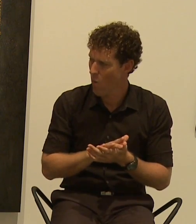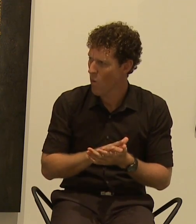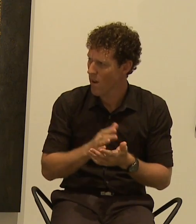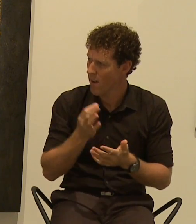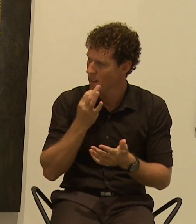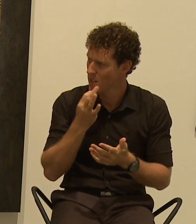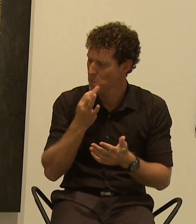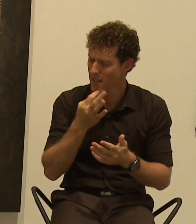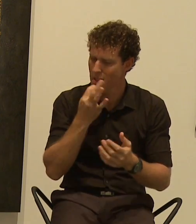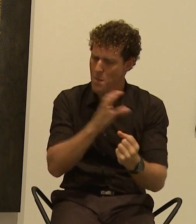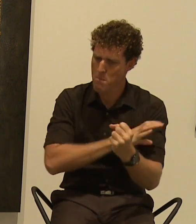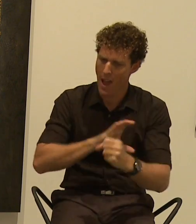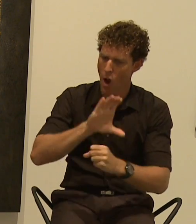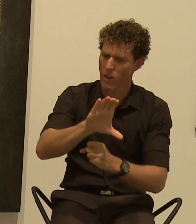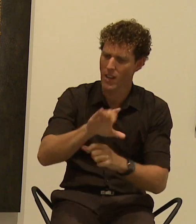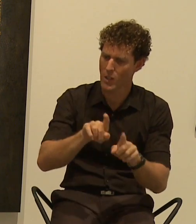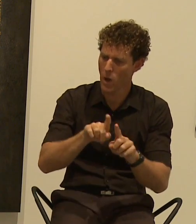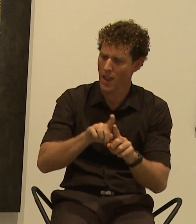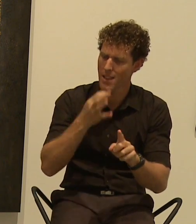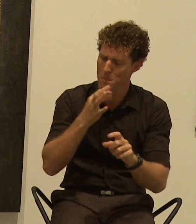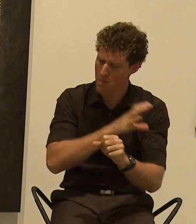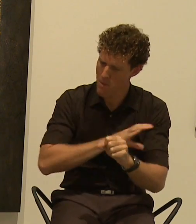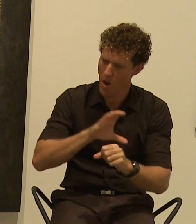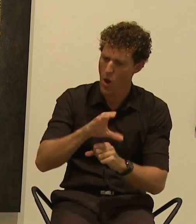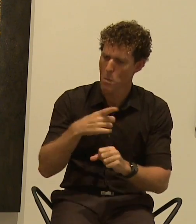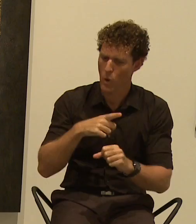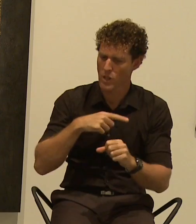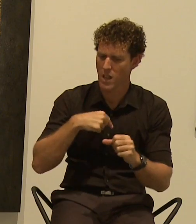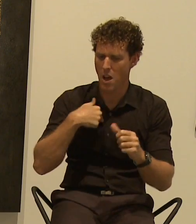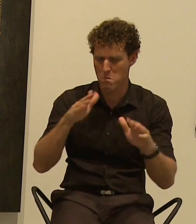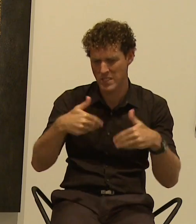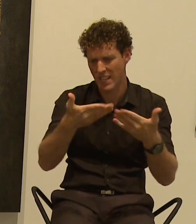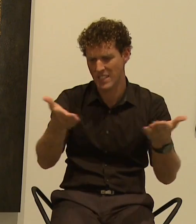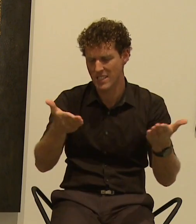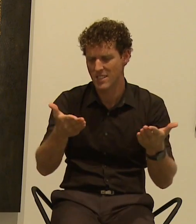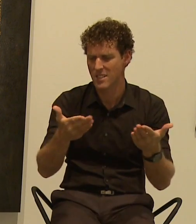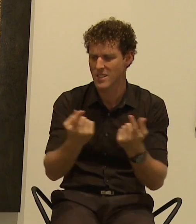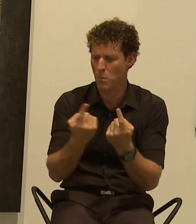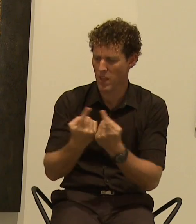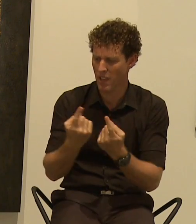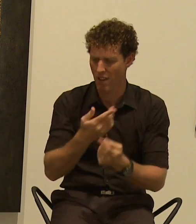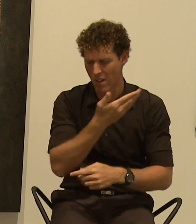of empowering in a way, because I'm presenting something that